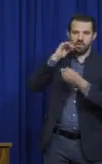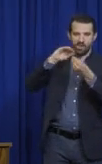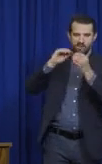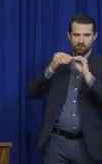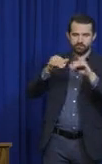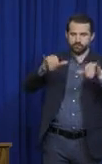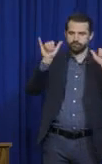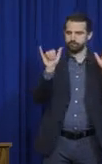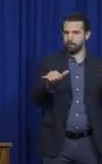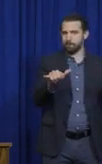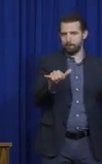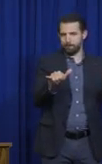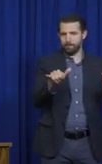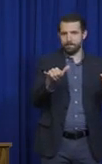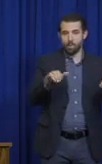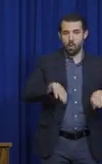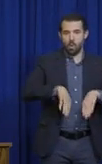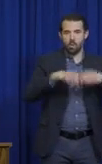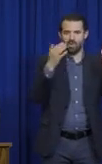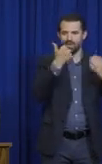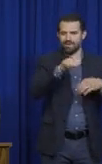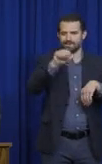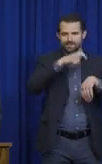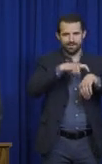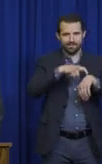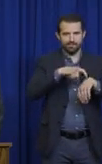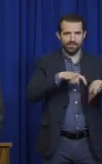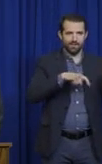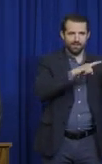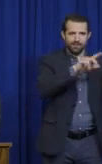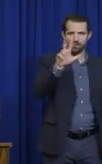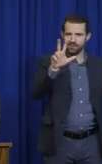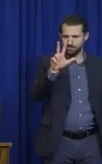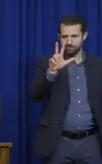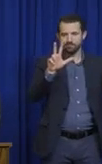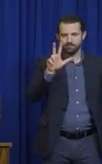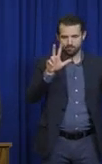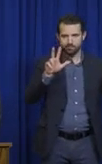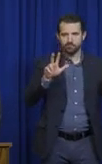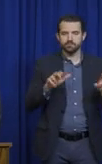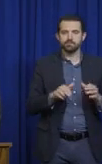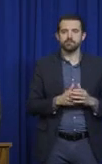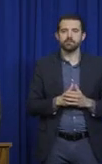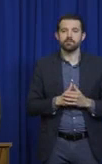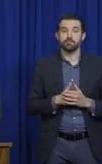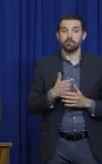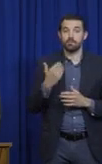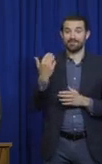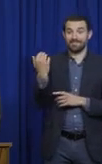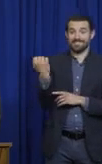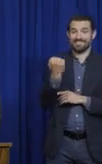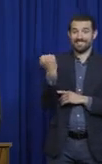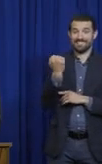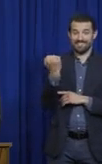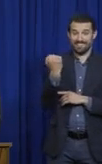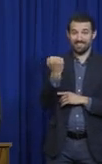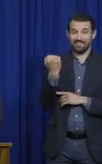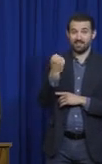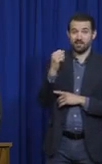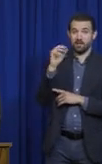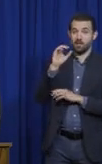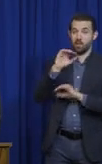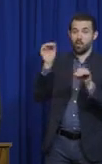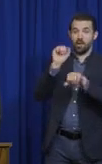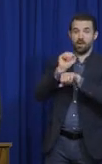business hours tomorrow from 8 until 3. And on Saturdays, unemployment staff